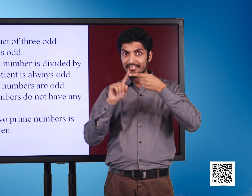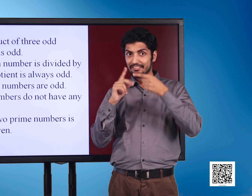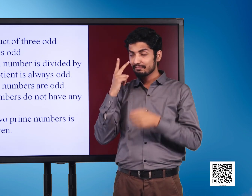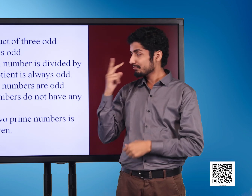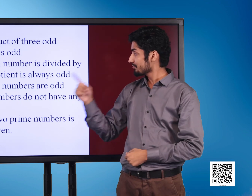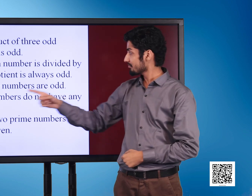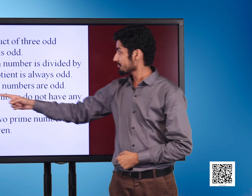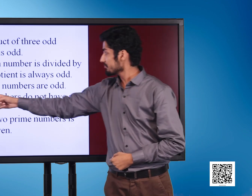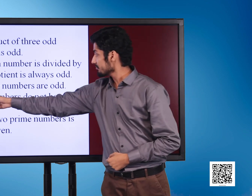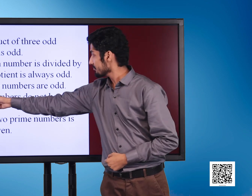E.